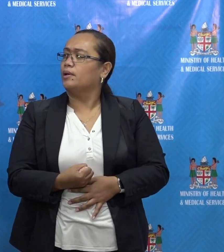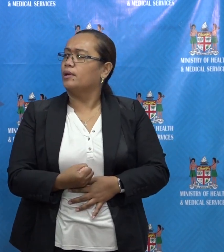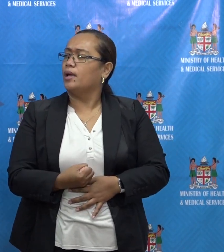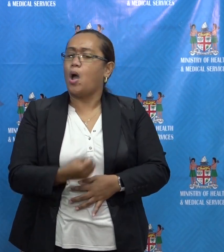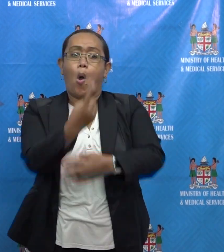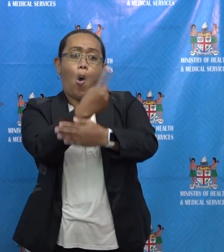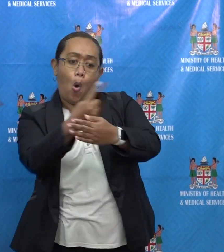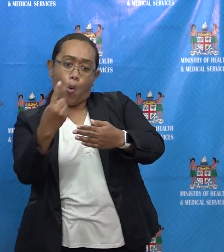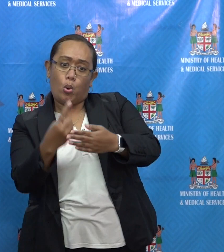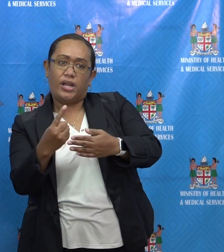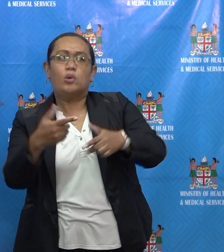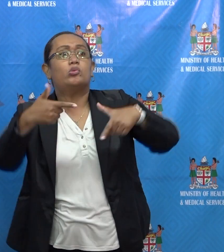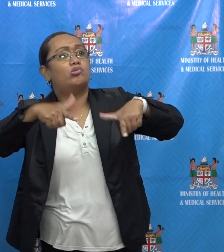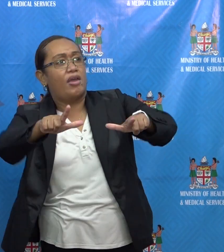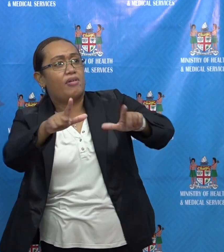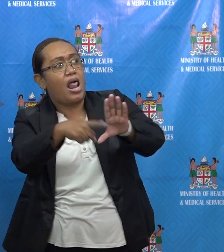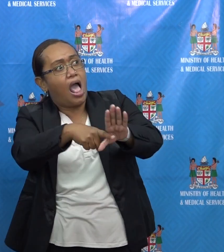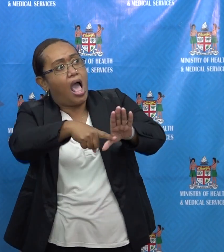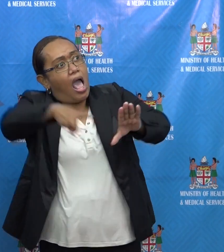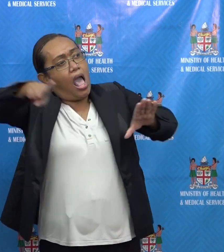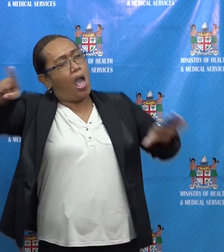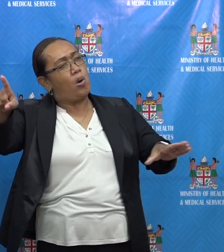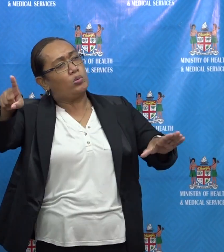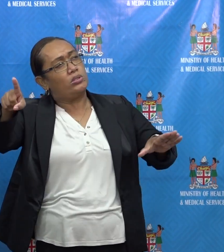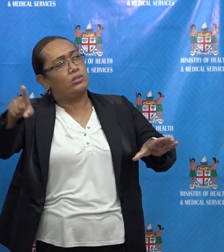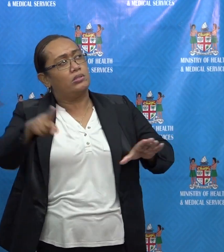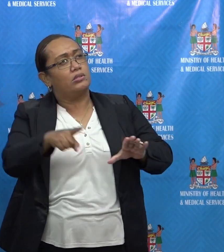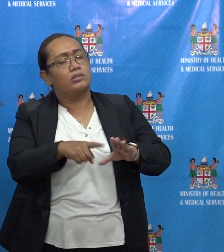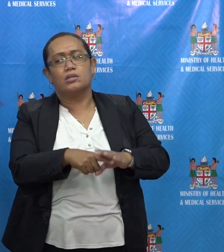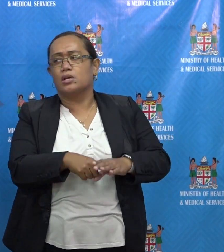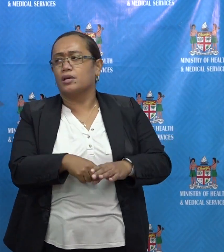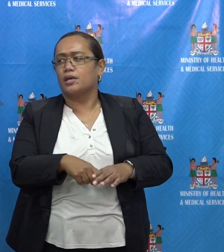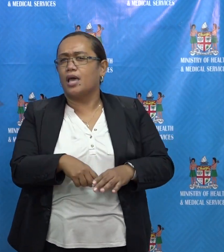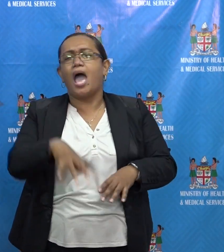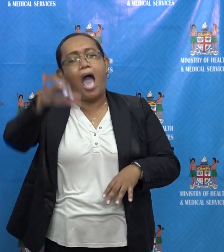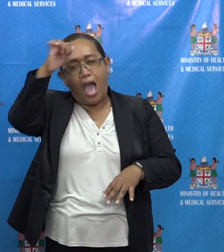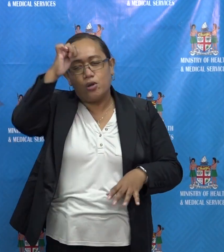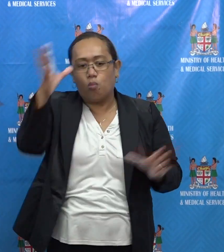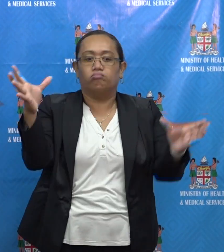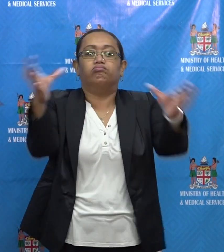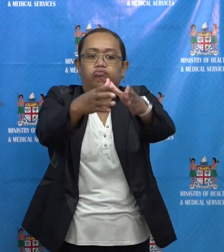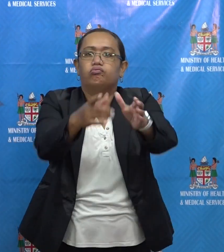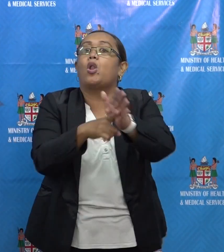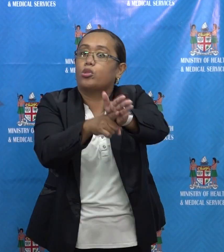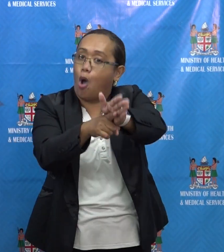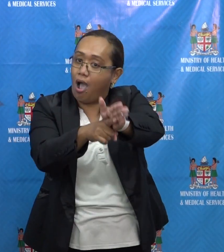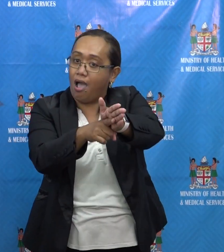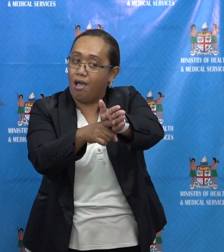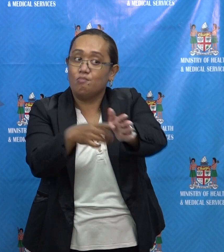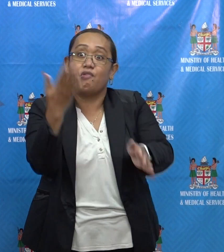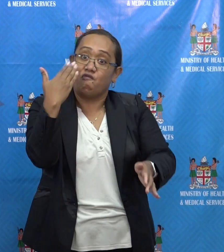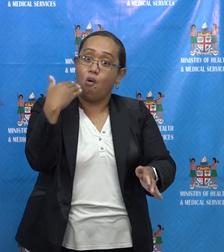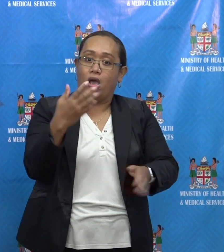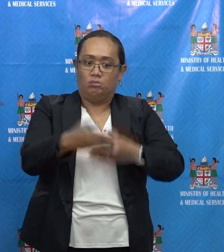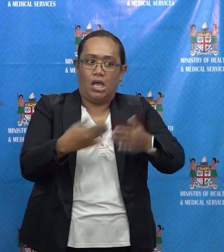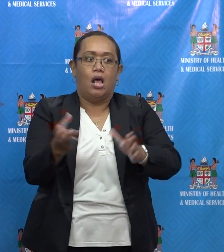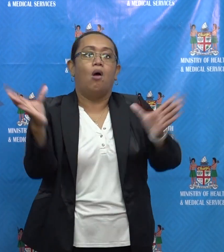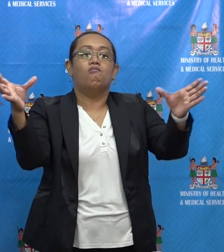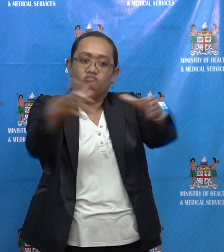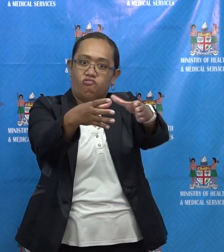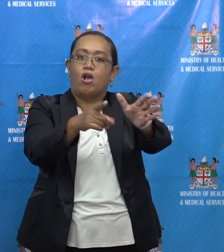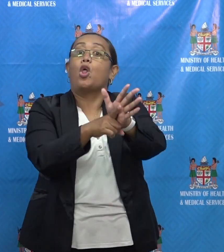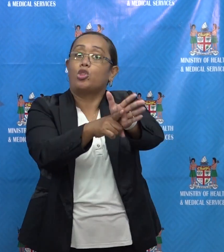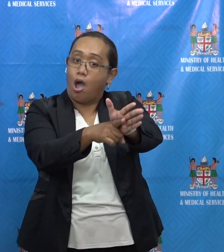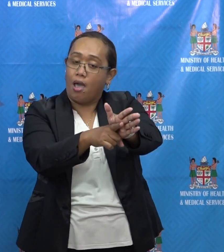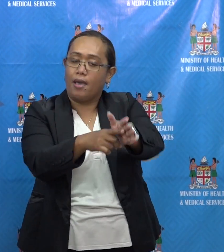the only ones that traveled out or that were outside, initially we were told everybody was in Lotoka. And then we